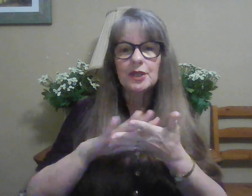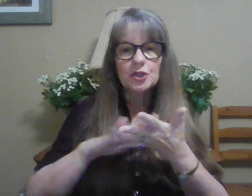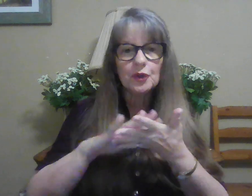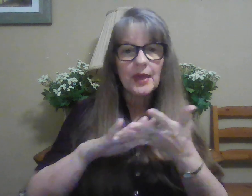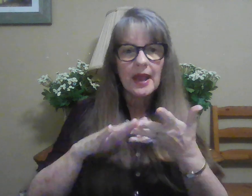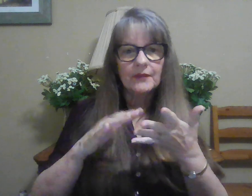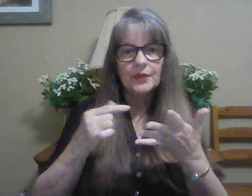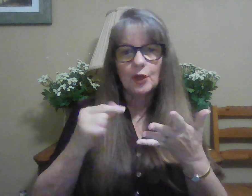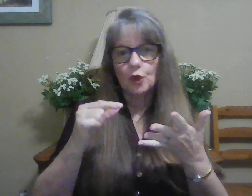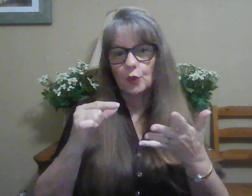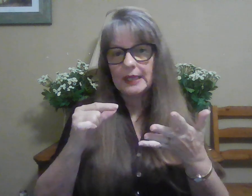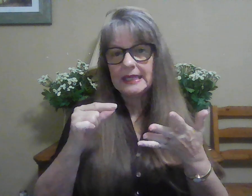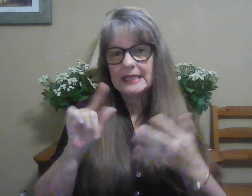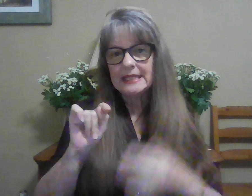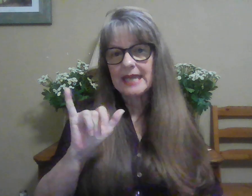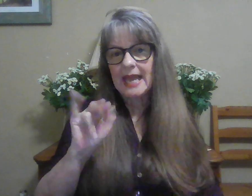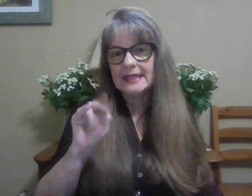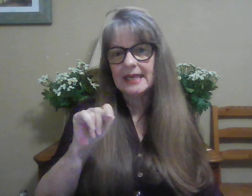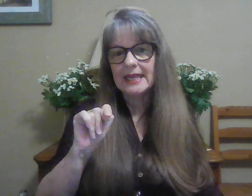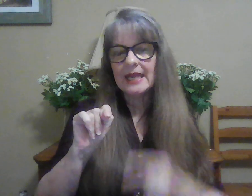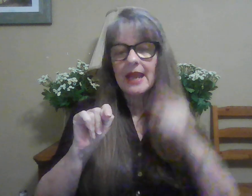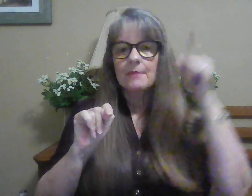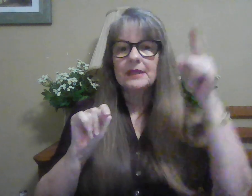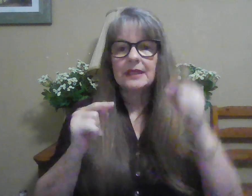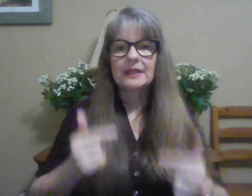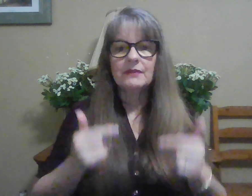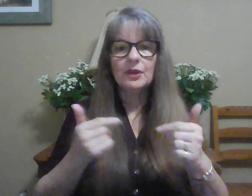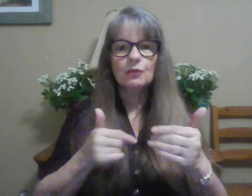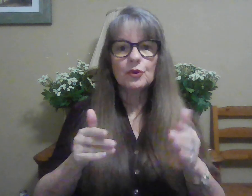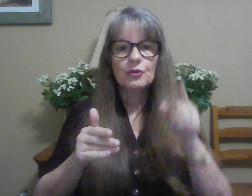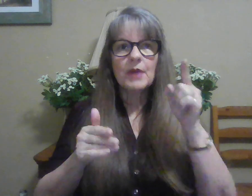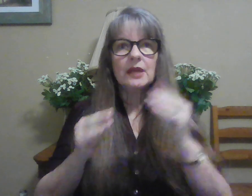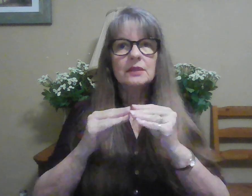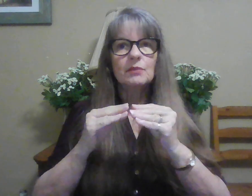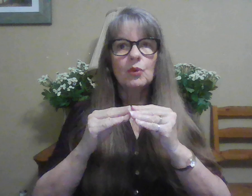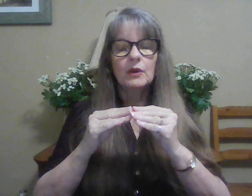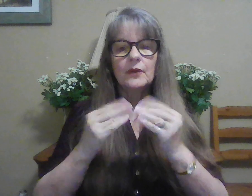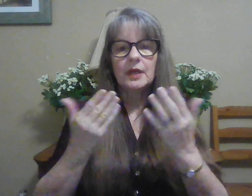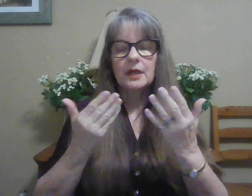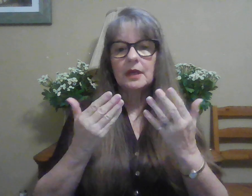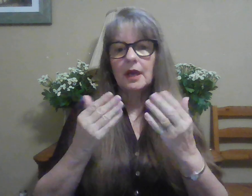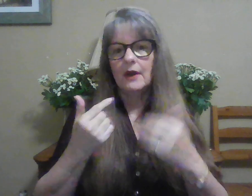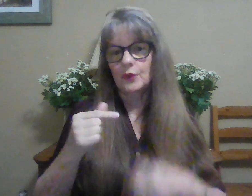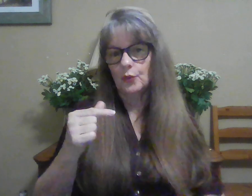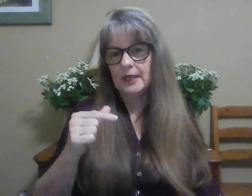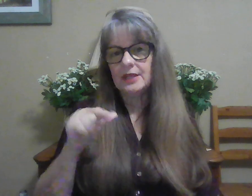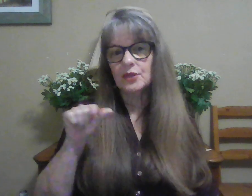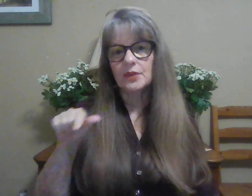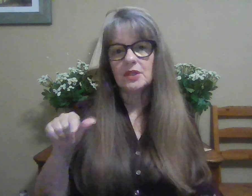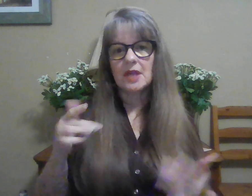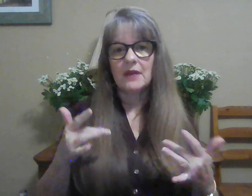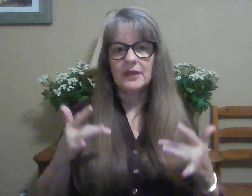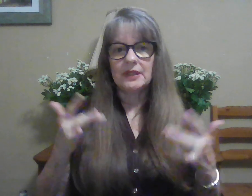mixture. They have the green tint in it, but the living room has more of a green, so this is kind of a